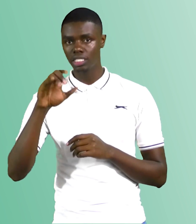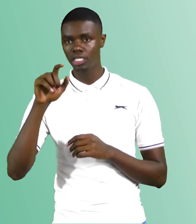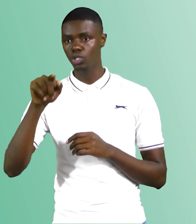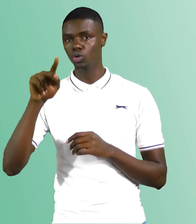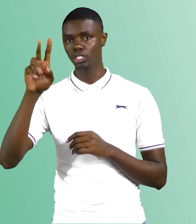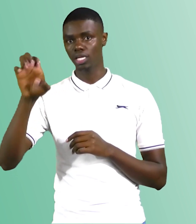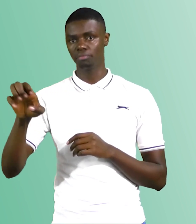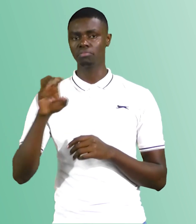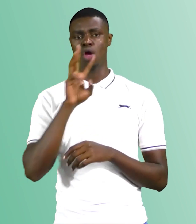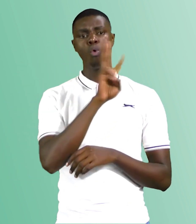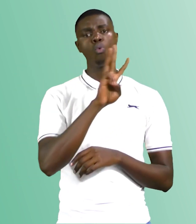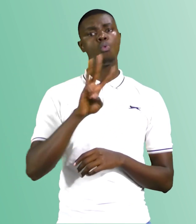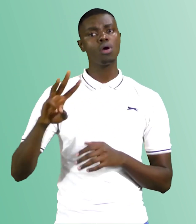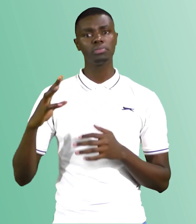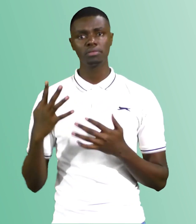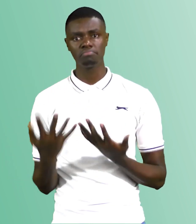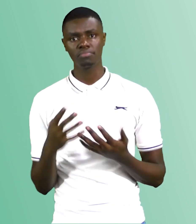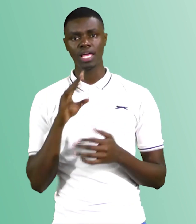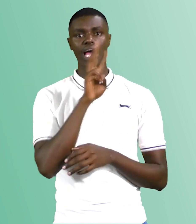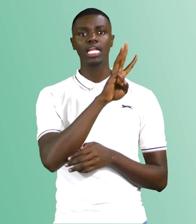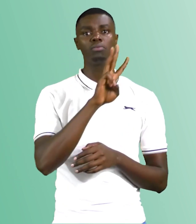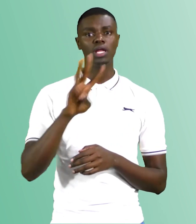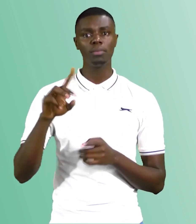vc@tum.ac.ke. Website